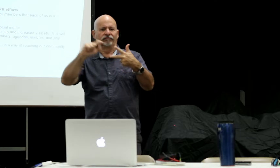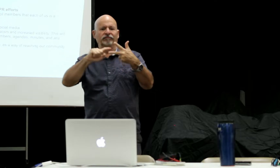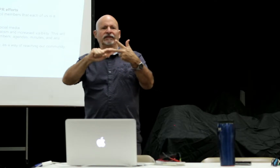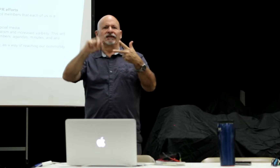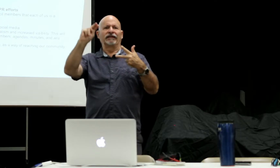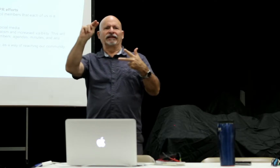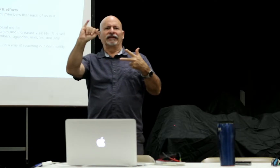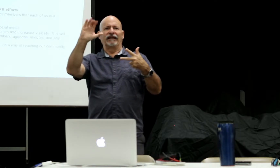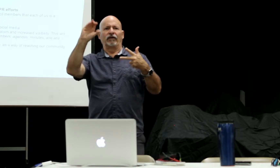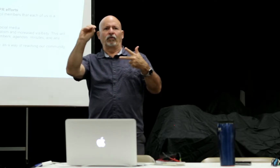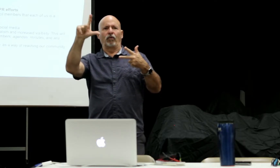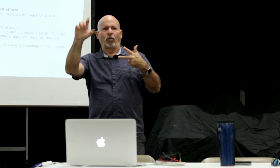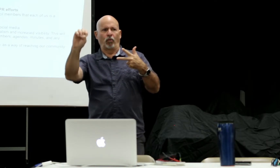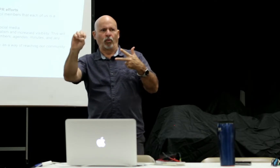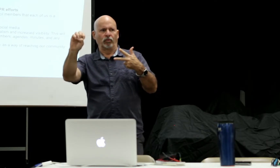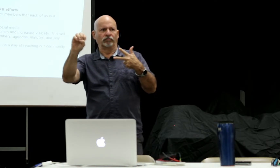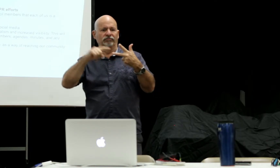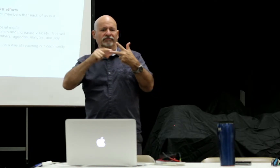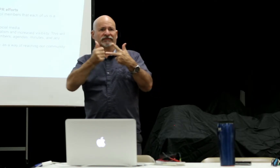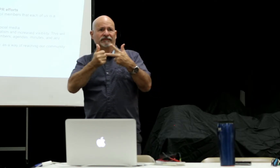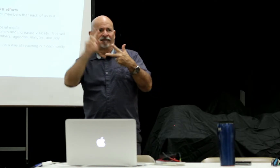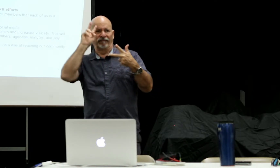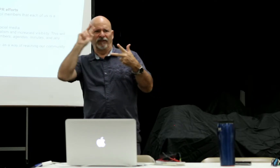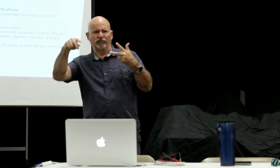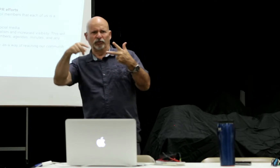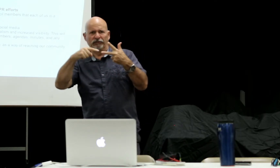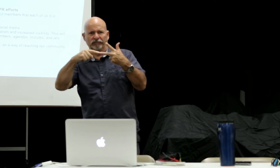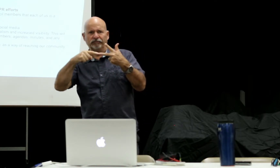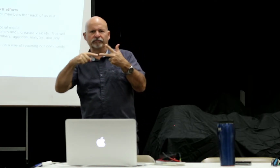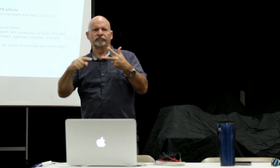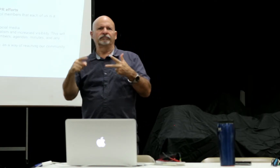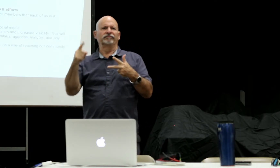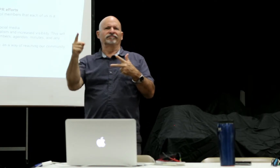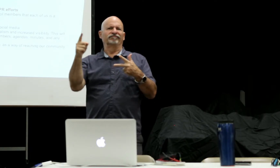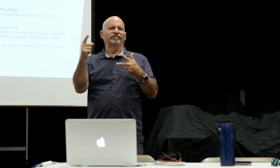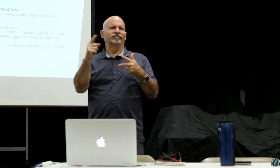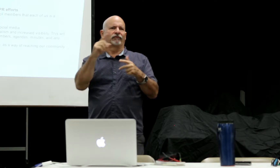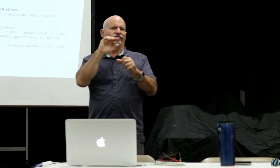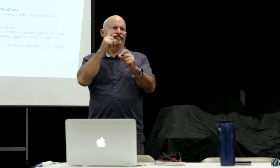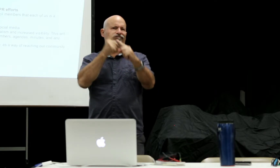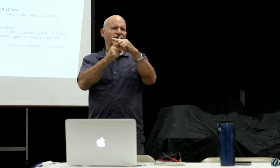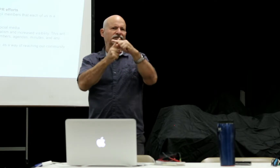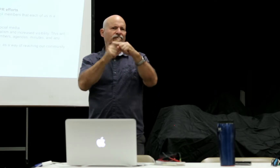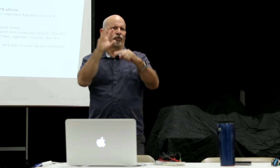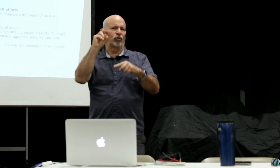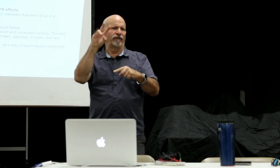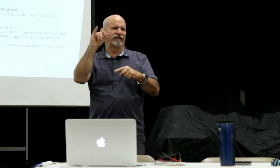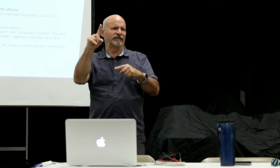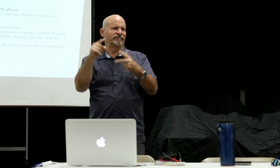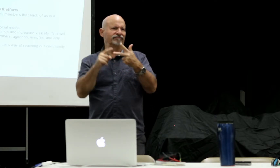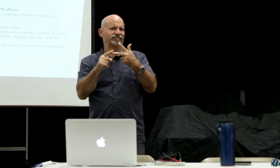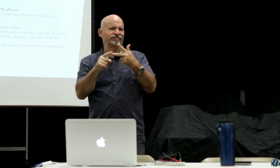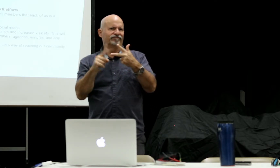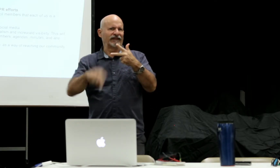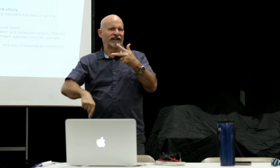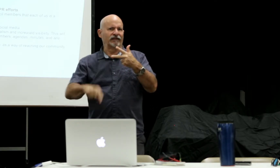Jessica, and Nicole, who are also serve. Nicole is our vice president, and she actually has COVID,